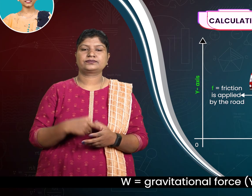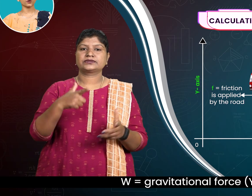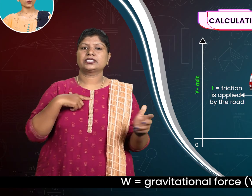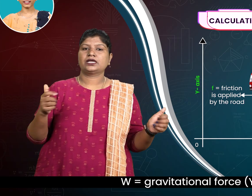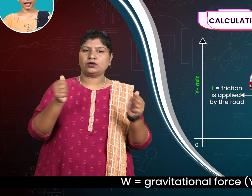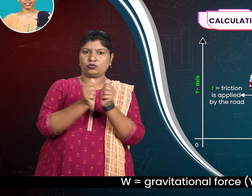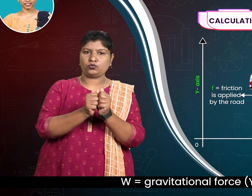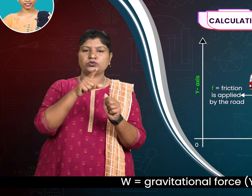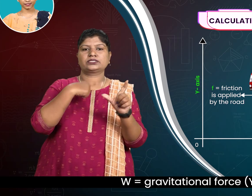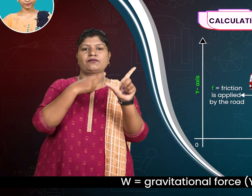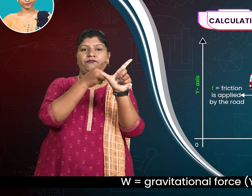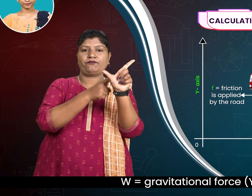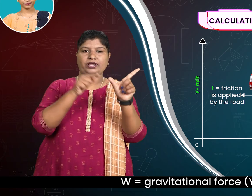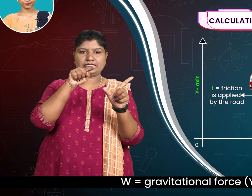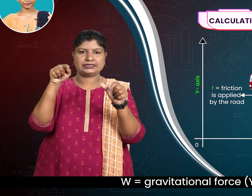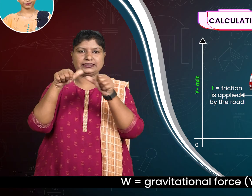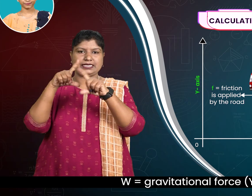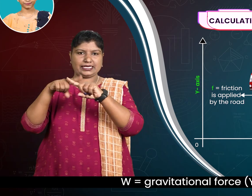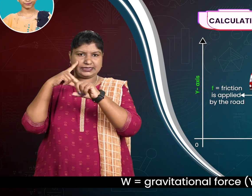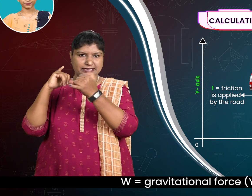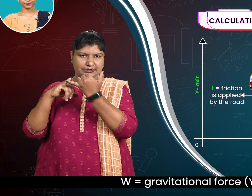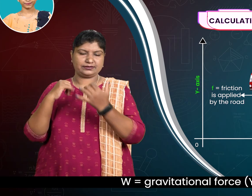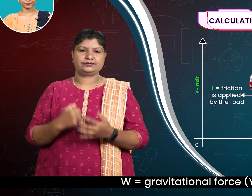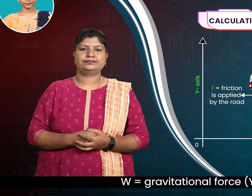along with y-axis.